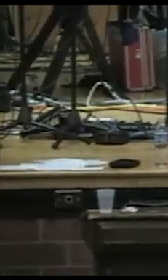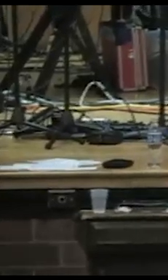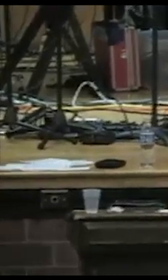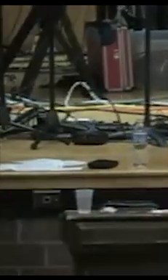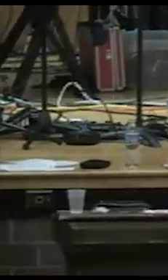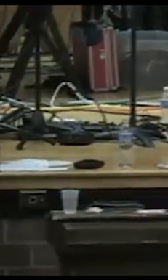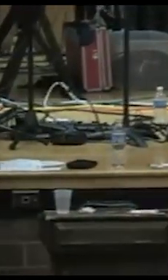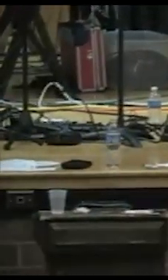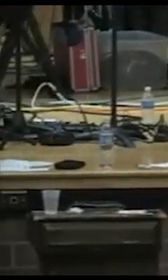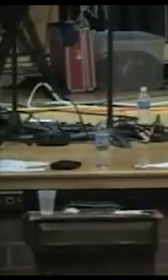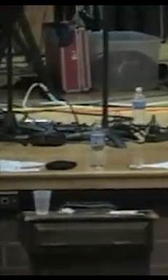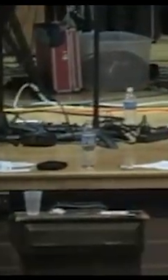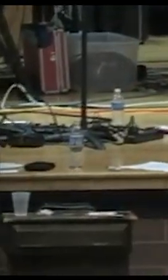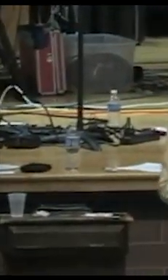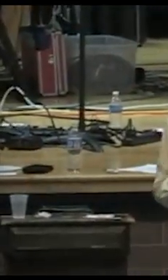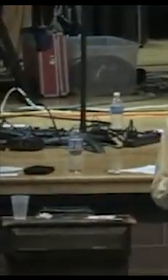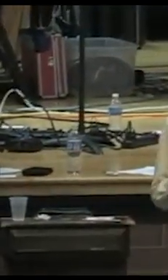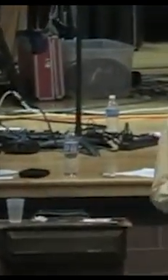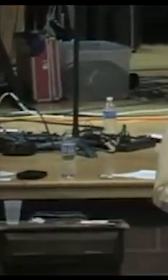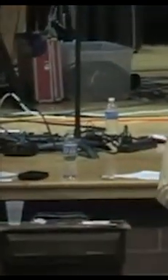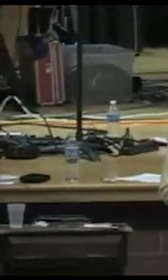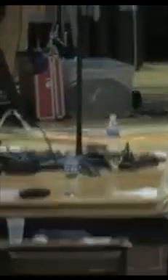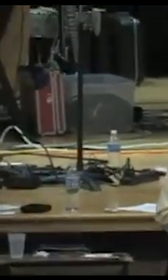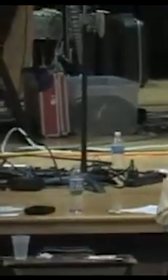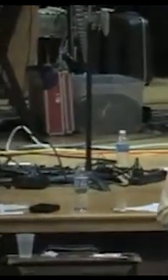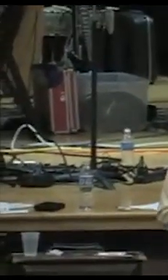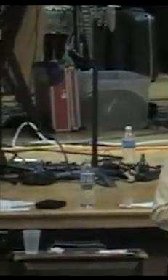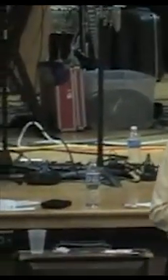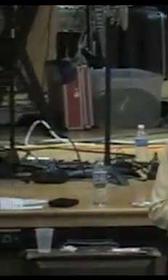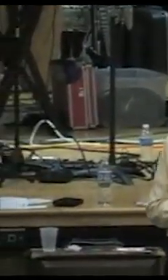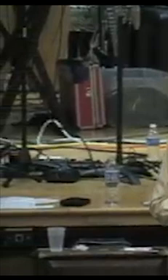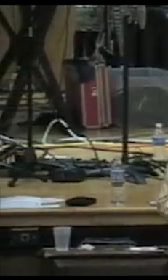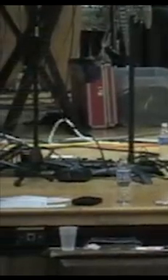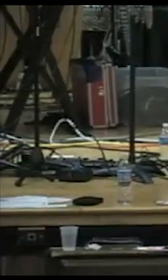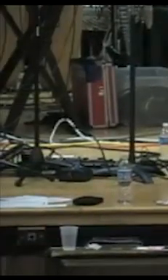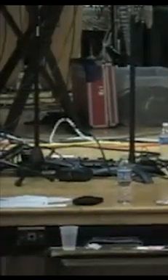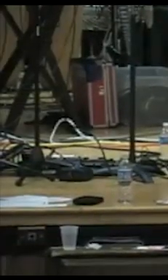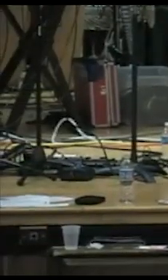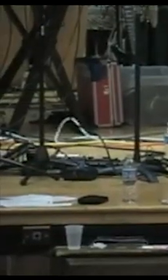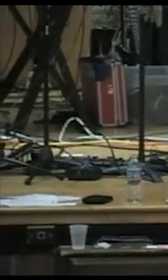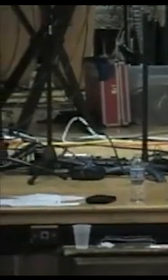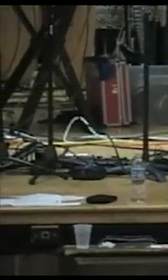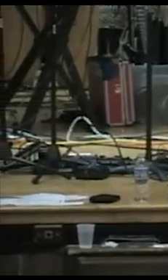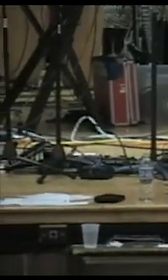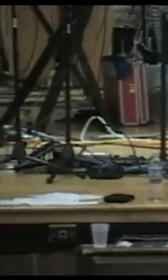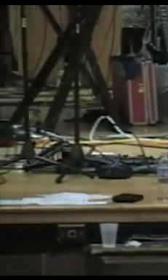our society, we're trying to raise famous children. We're trying to raise